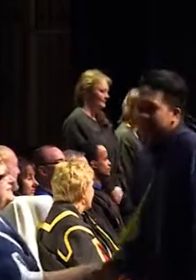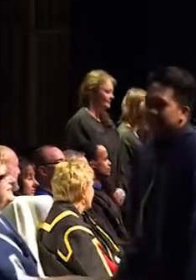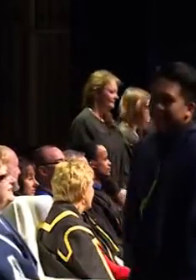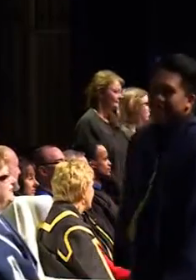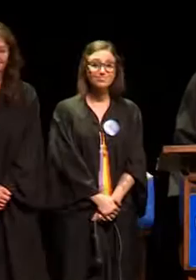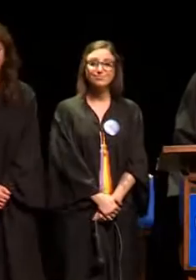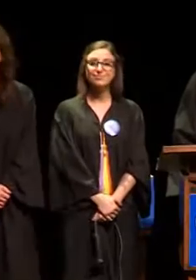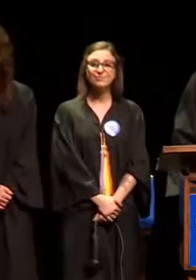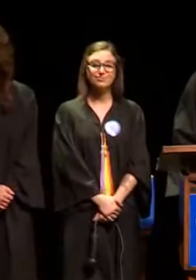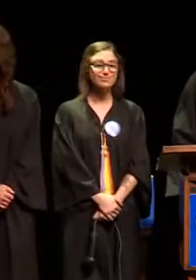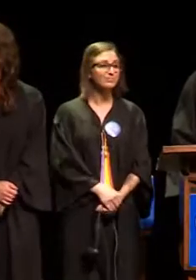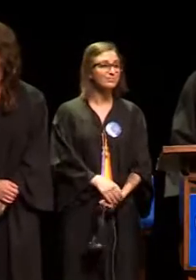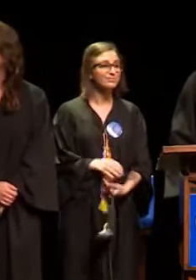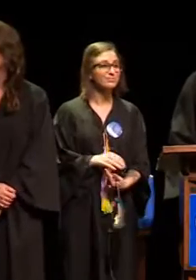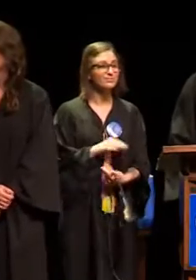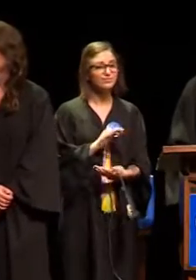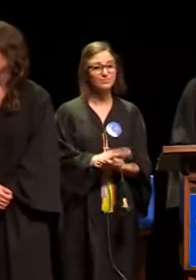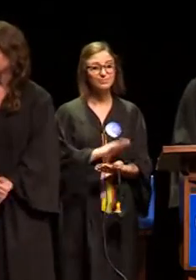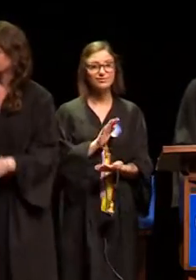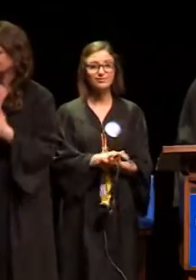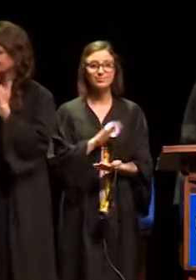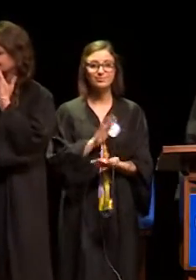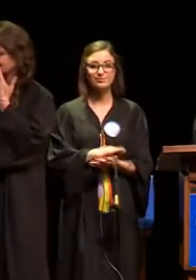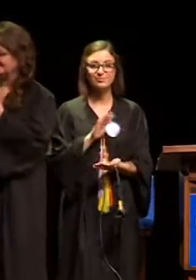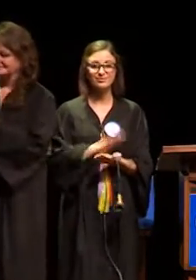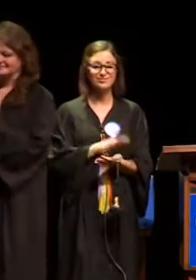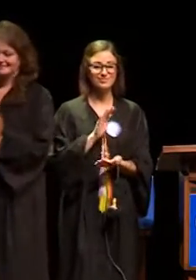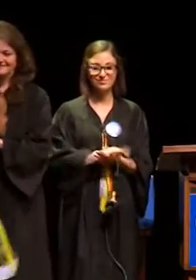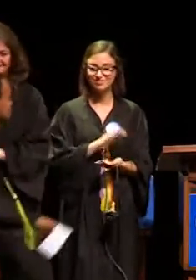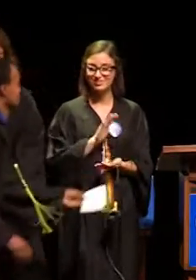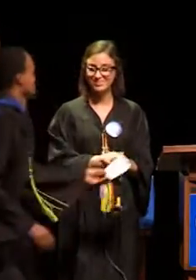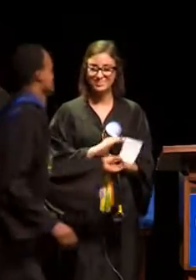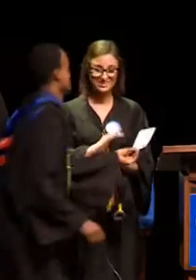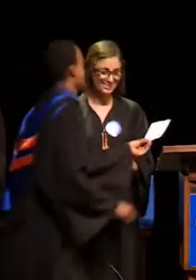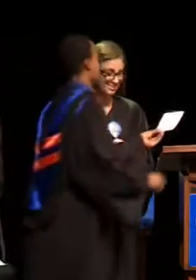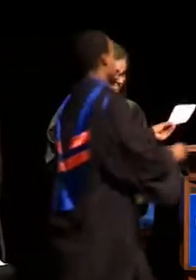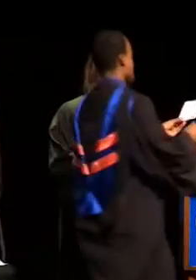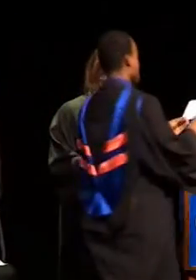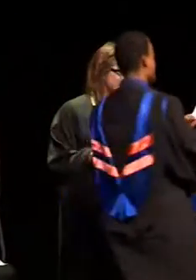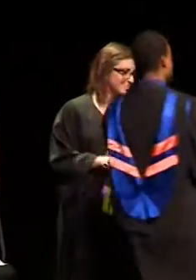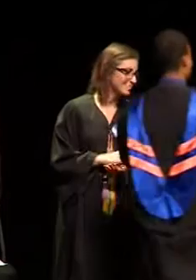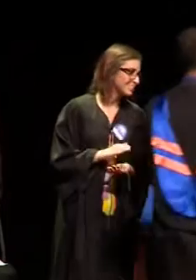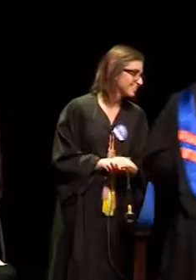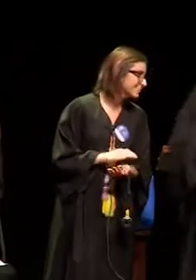Thank you, Madam Chancellor and Madam President.